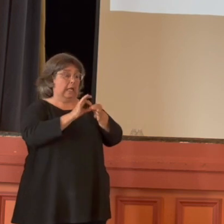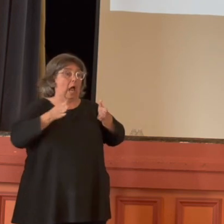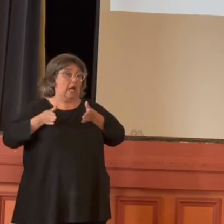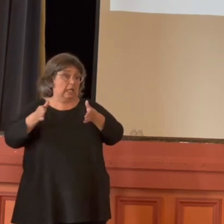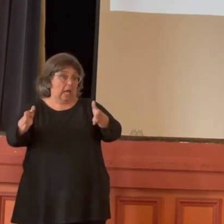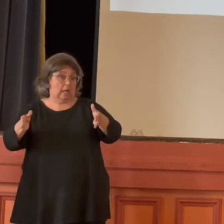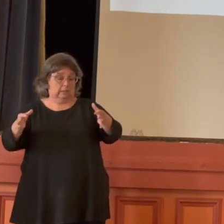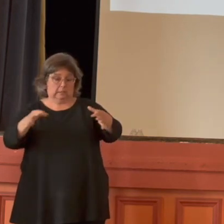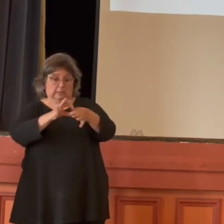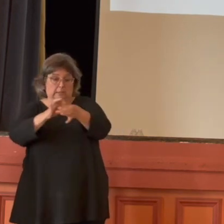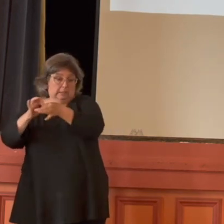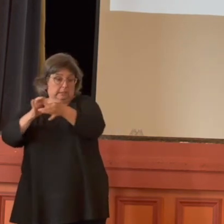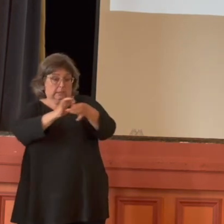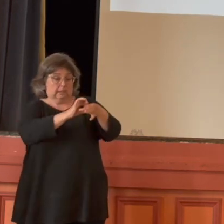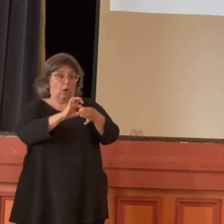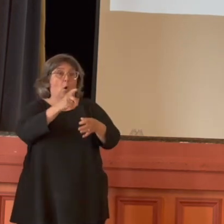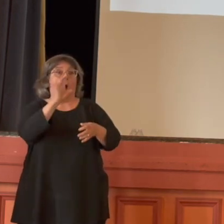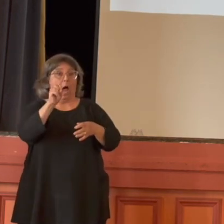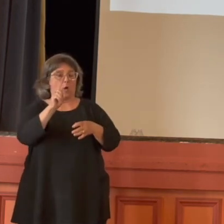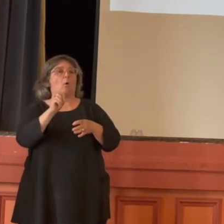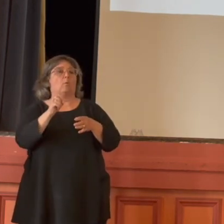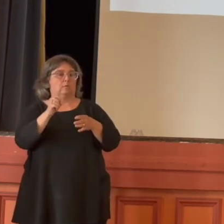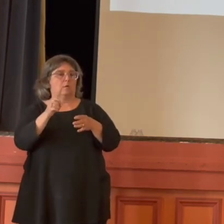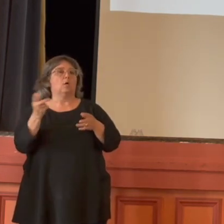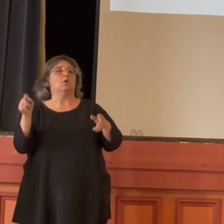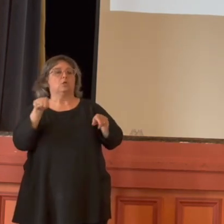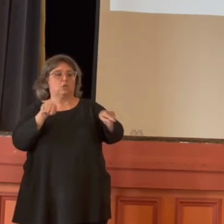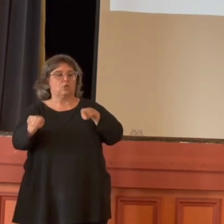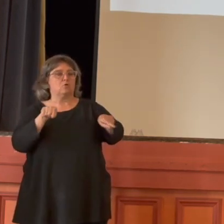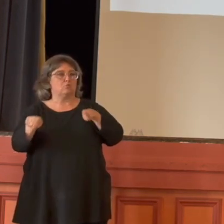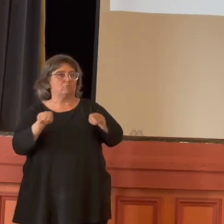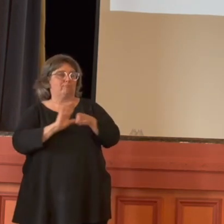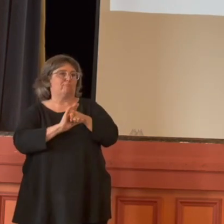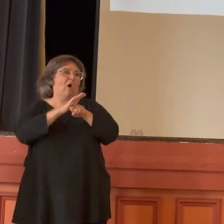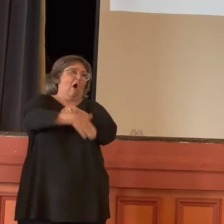the Ohio Turning Basin, those